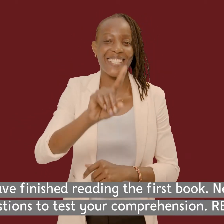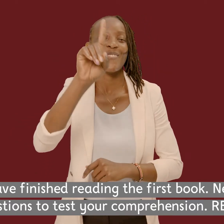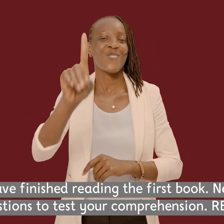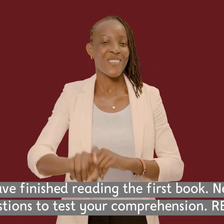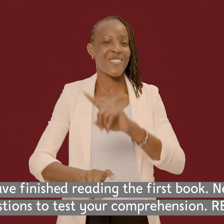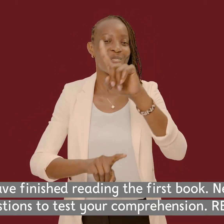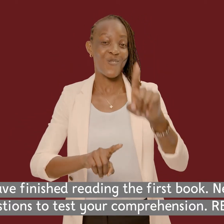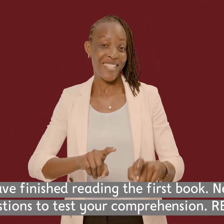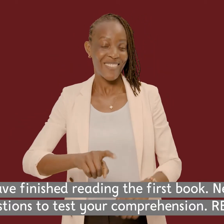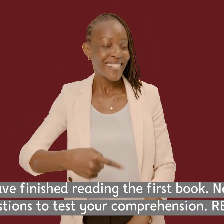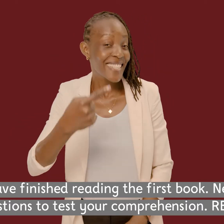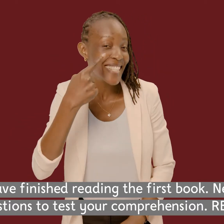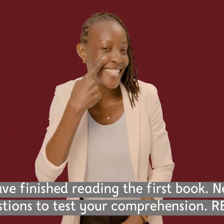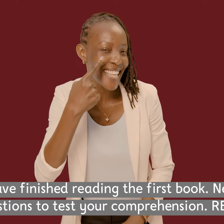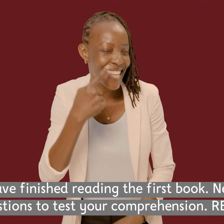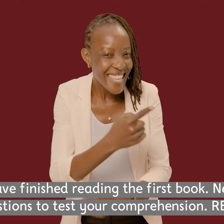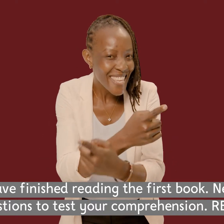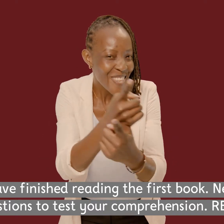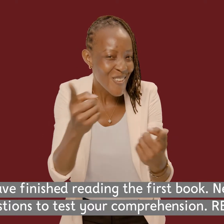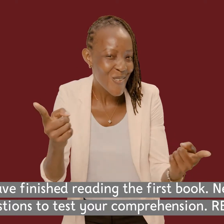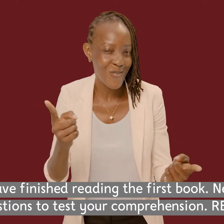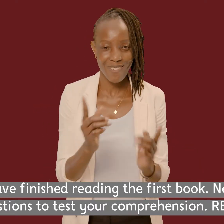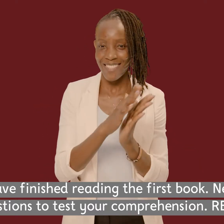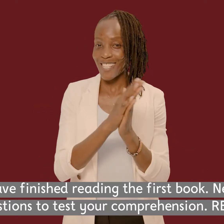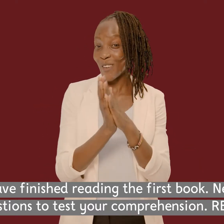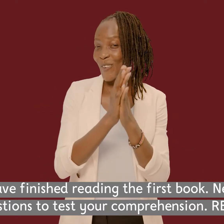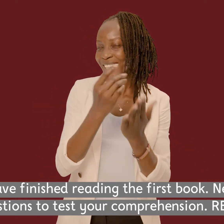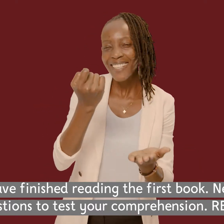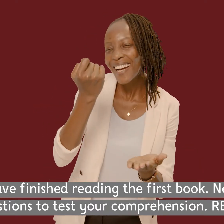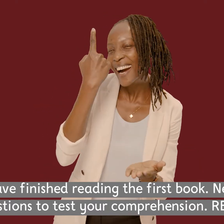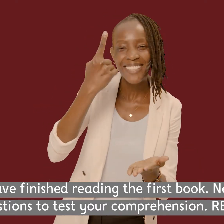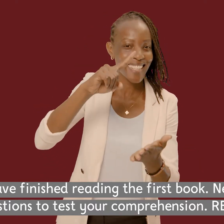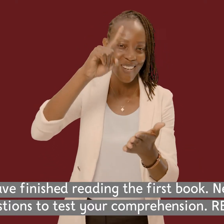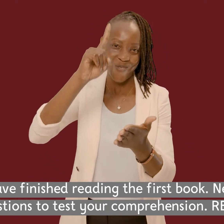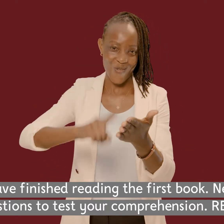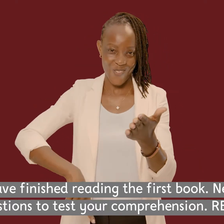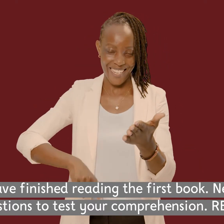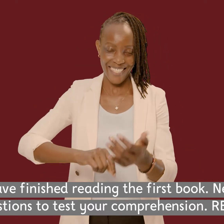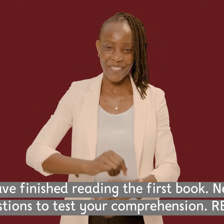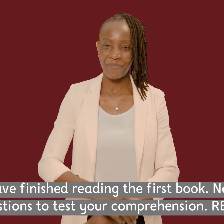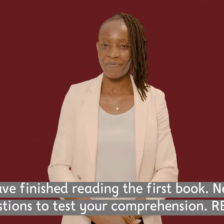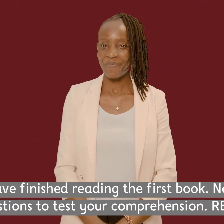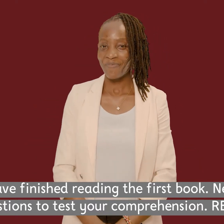We have finished reading the first book. Next are questions to test your comprehension.